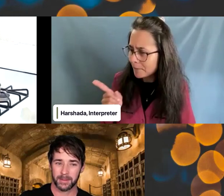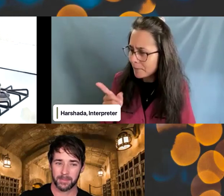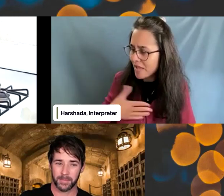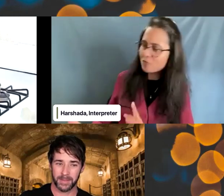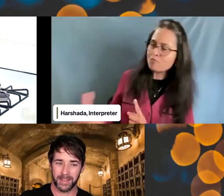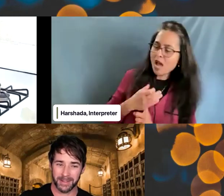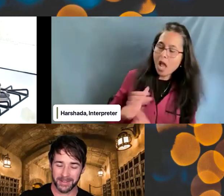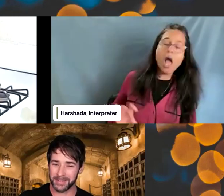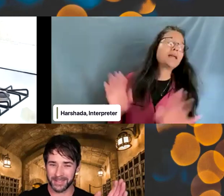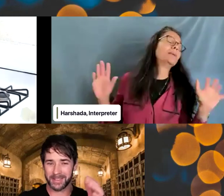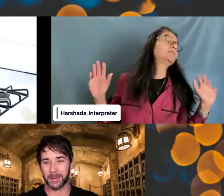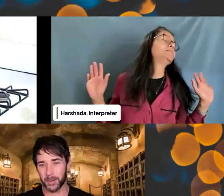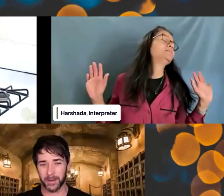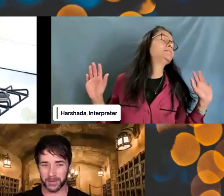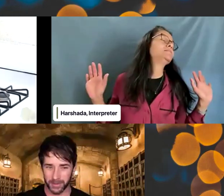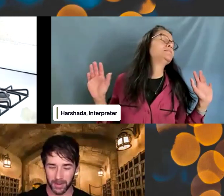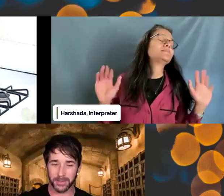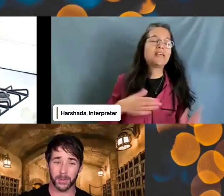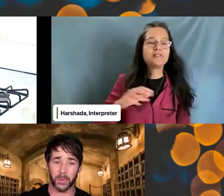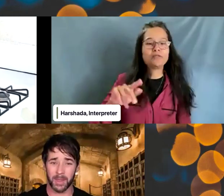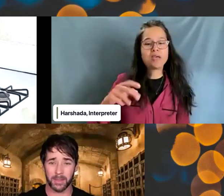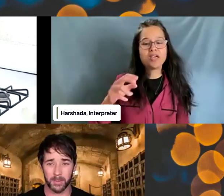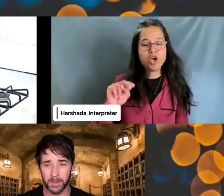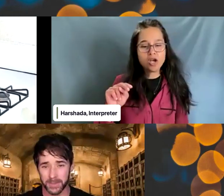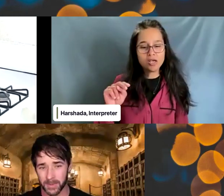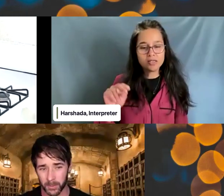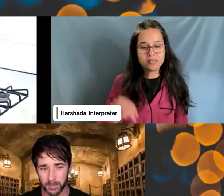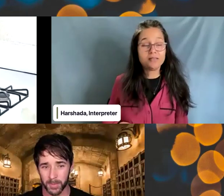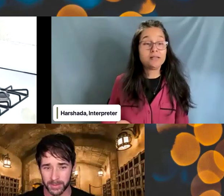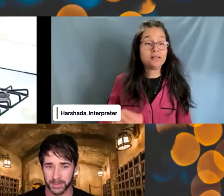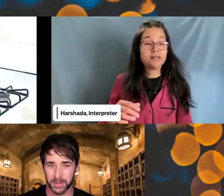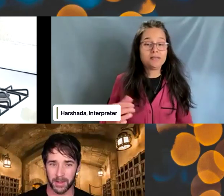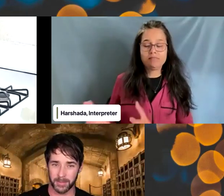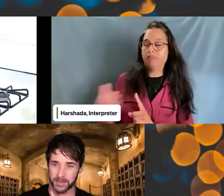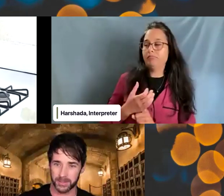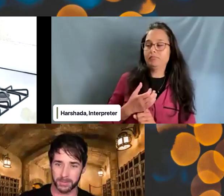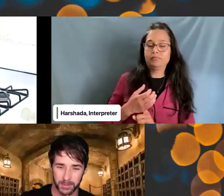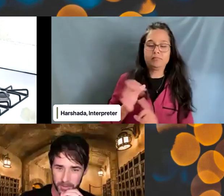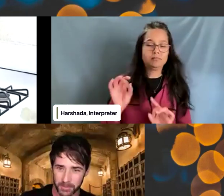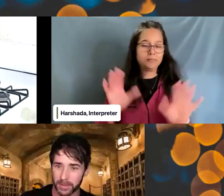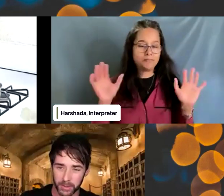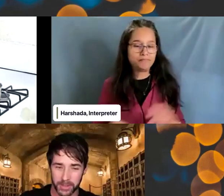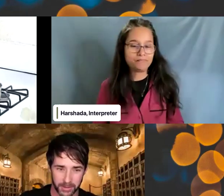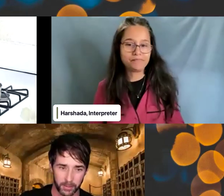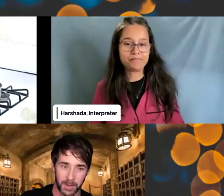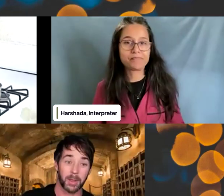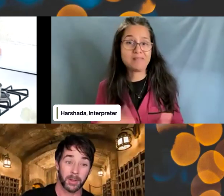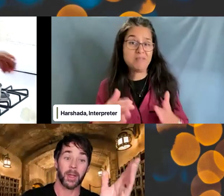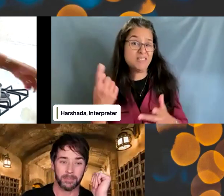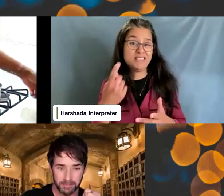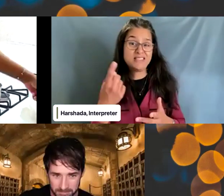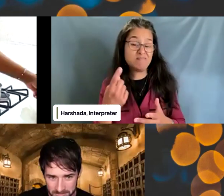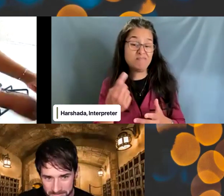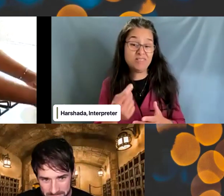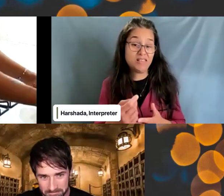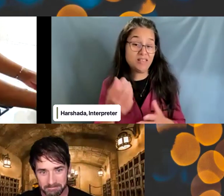right. Go on. Also, there may be something with Momentus and Con. I'm just you didn't hear that from me. Anyway, go